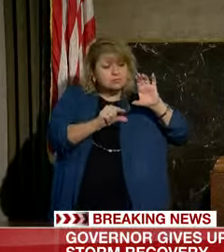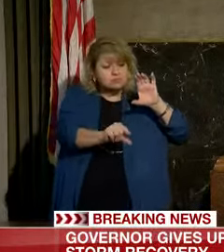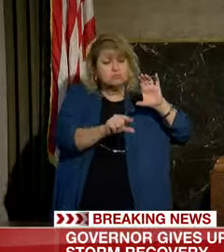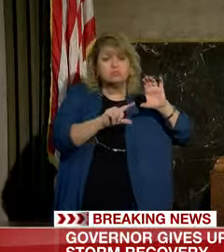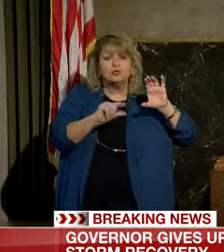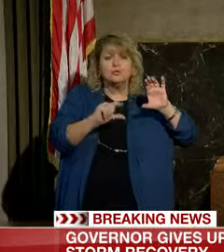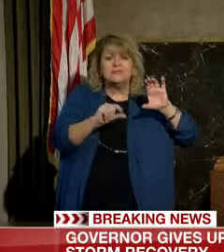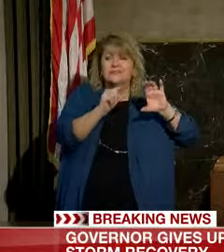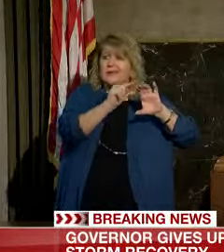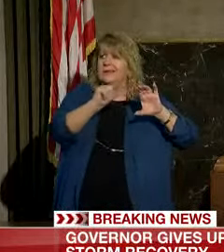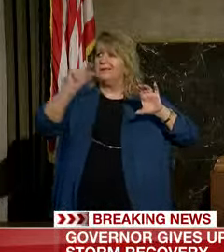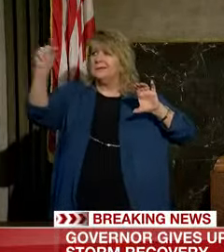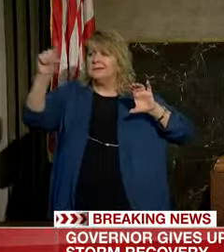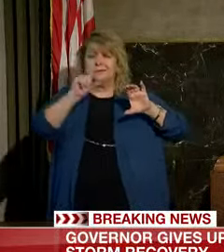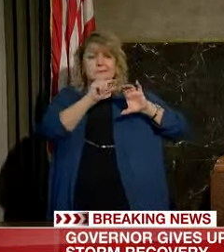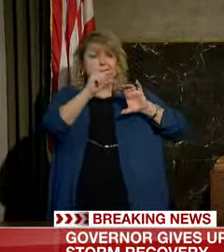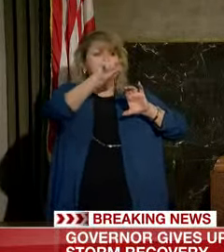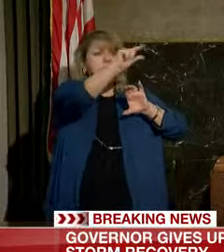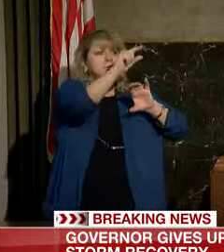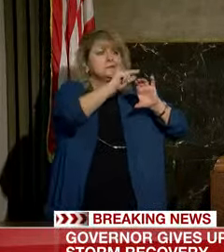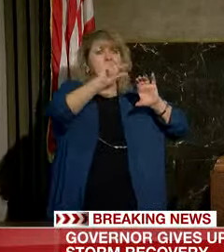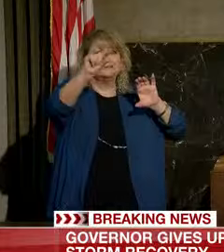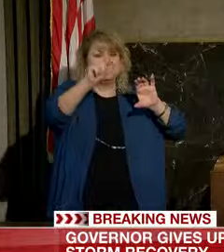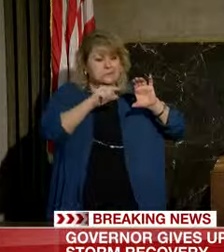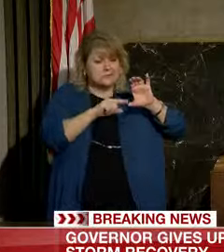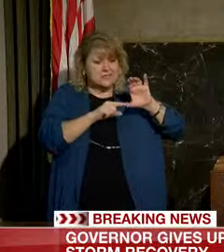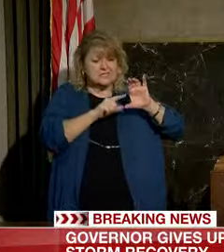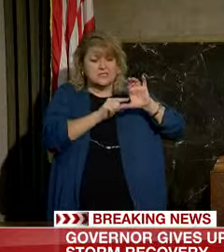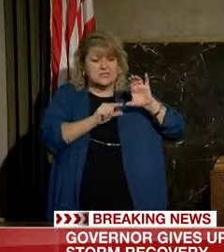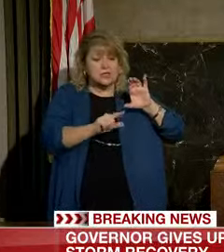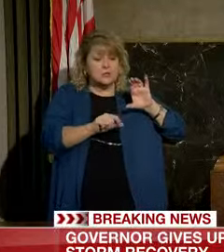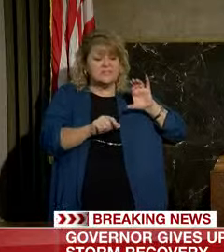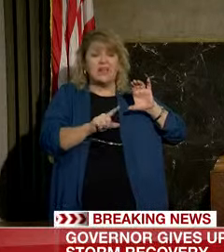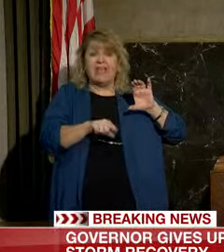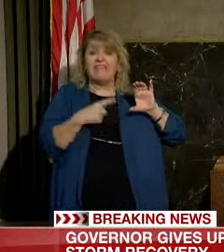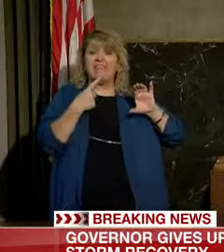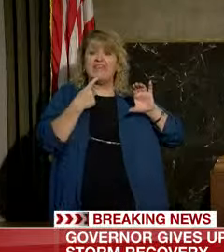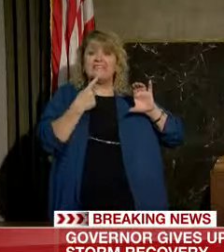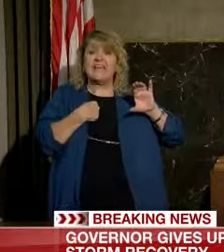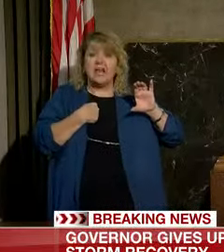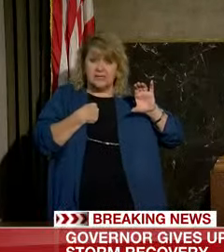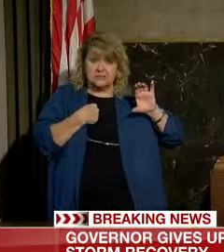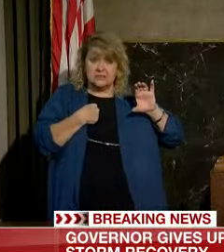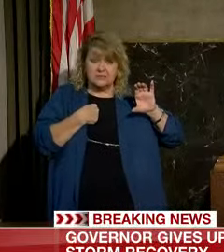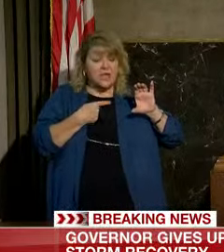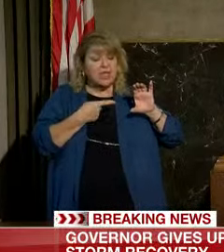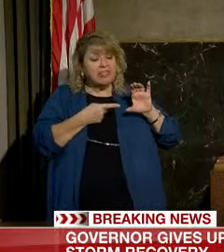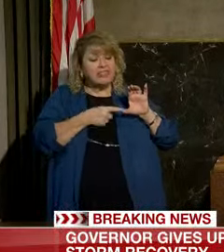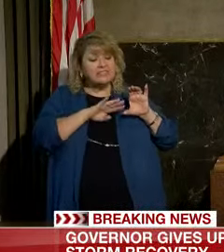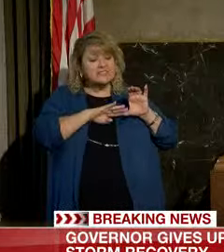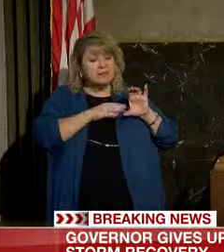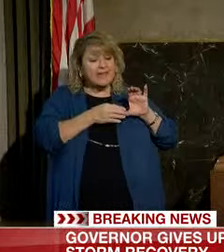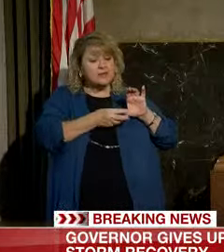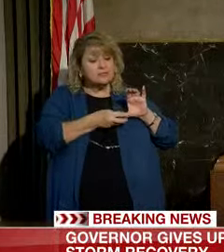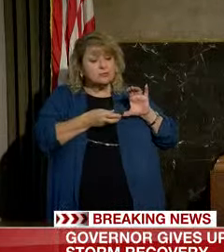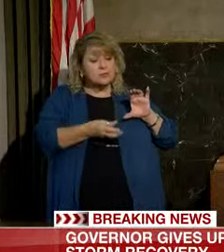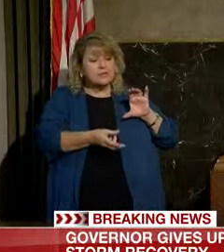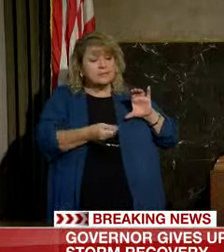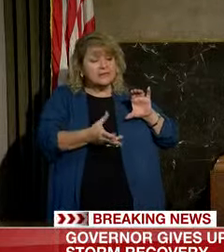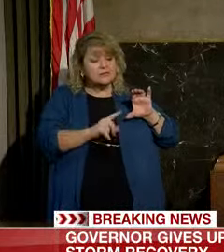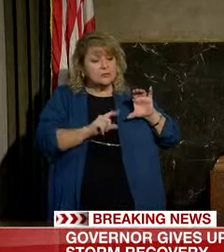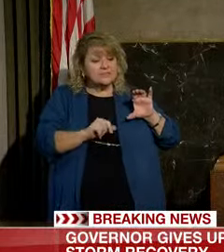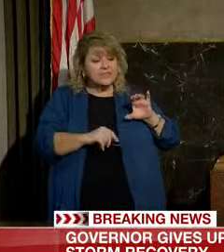And should it be insufficient for some reason to have the robust recovery program with respect to housing that we think we need, then we will